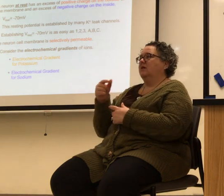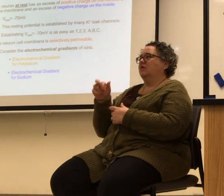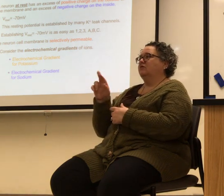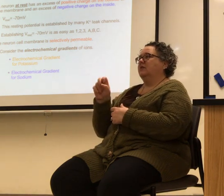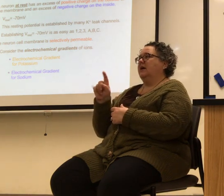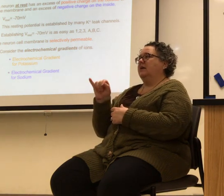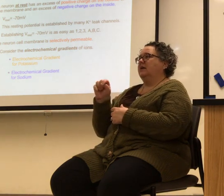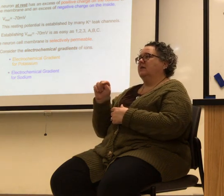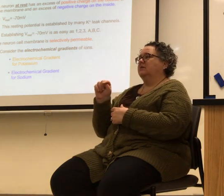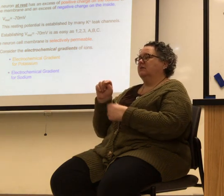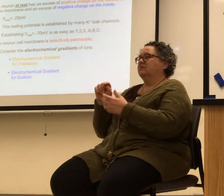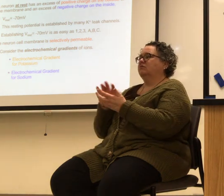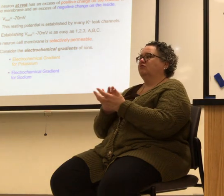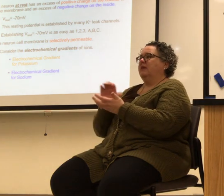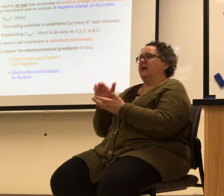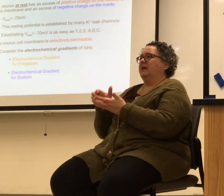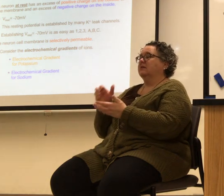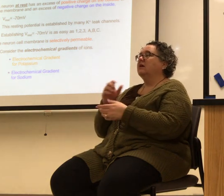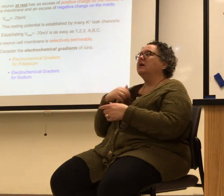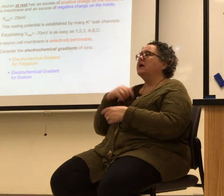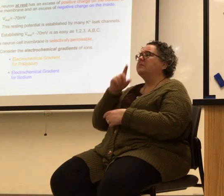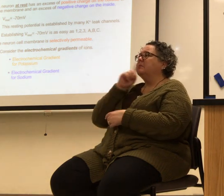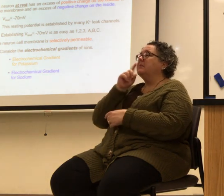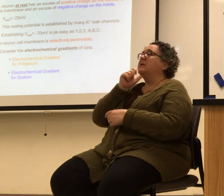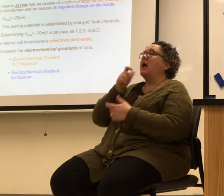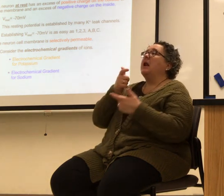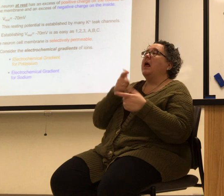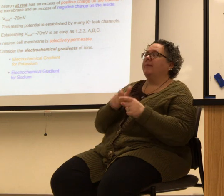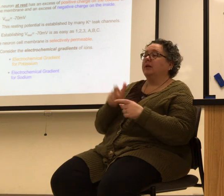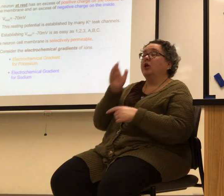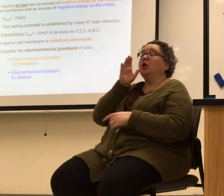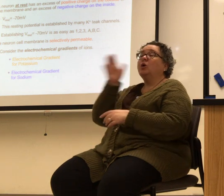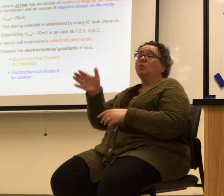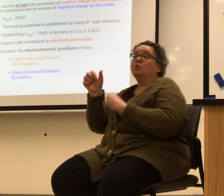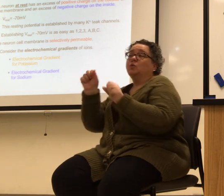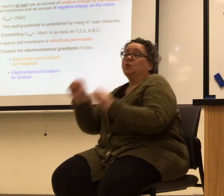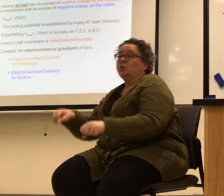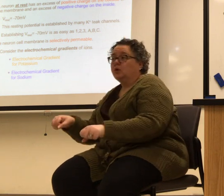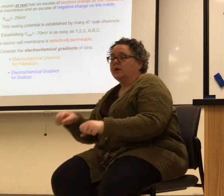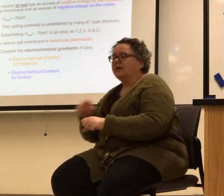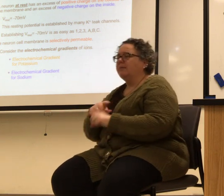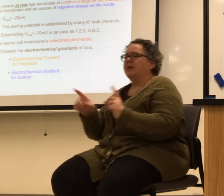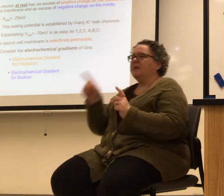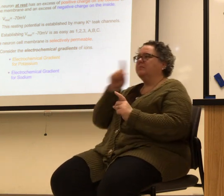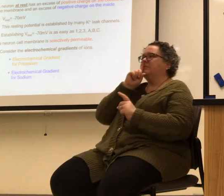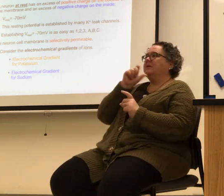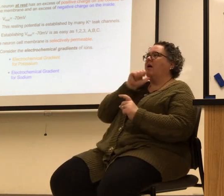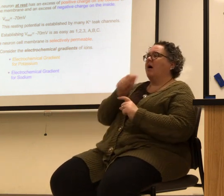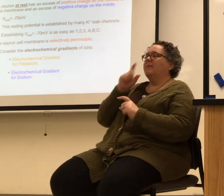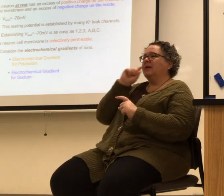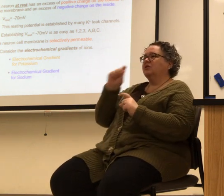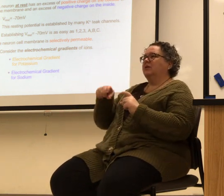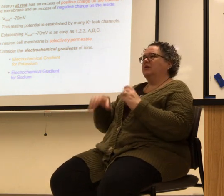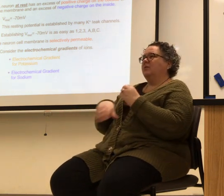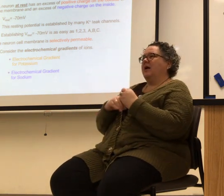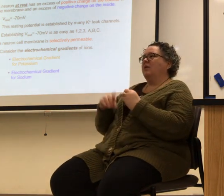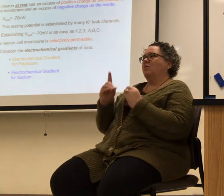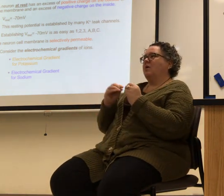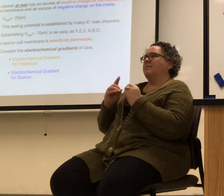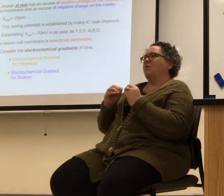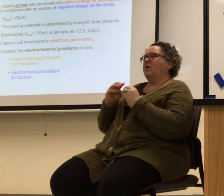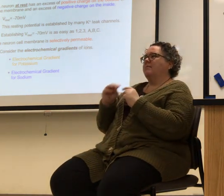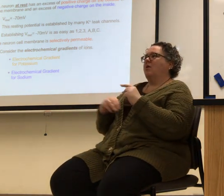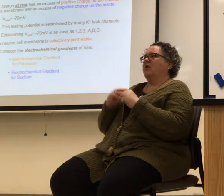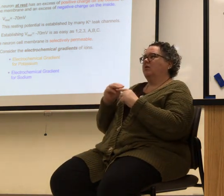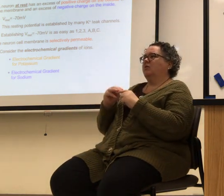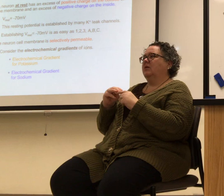gradients. Of course that doesn't happen. I said it would destroy it, but it doesn't. Because you have to add one more molecule. You already studied it. It's the